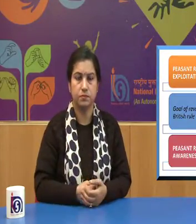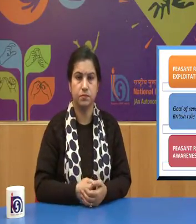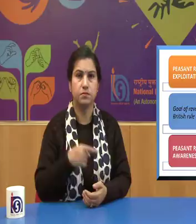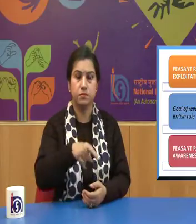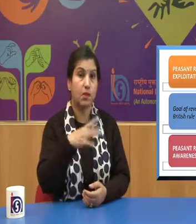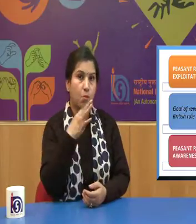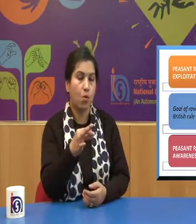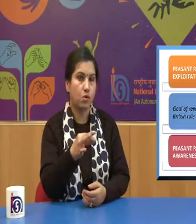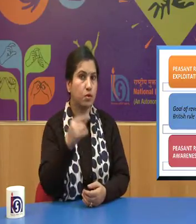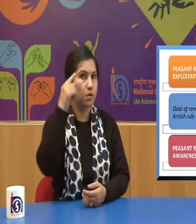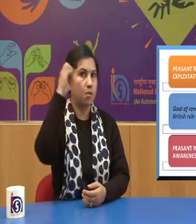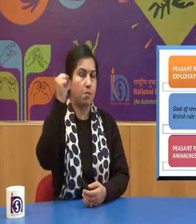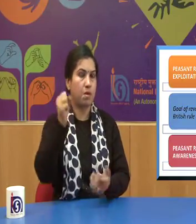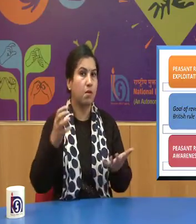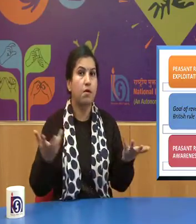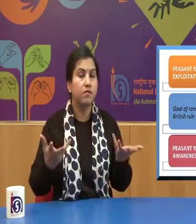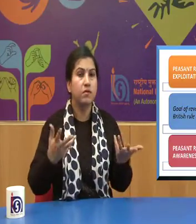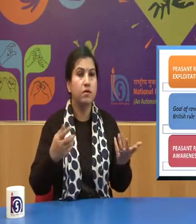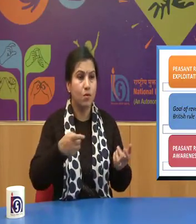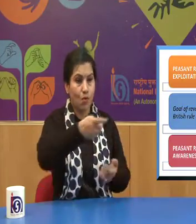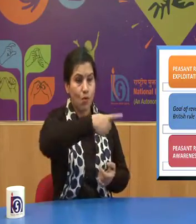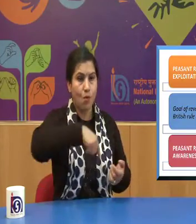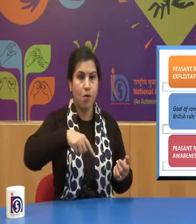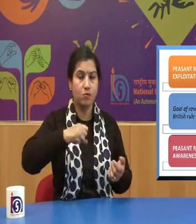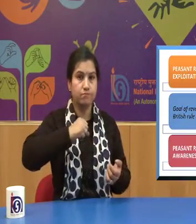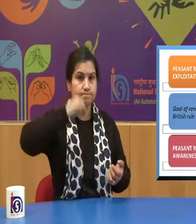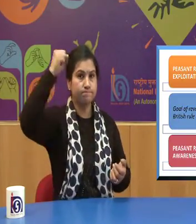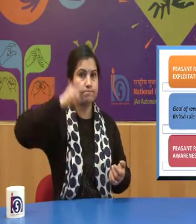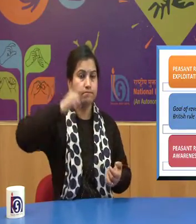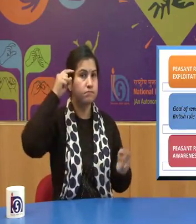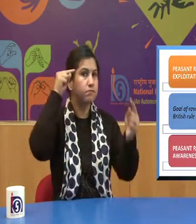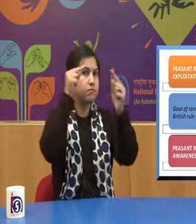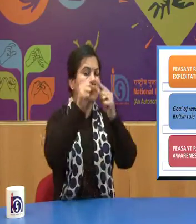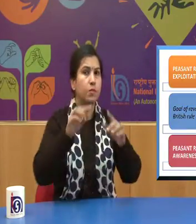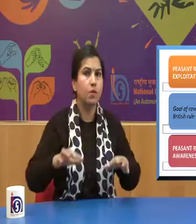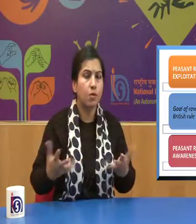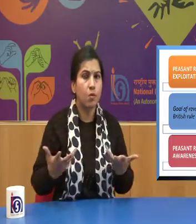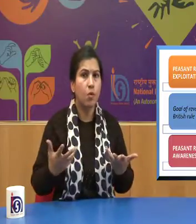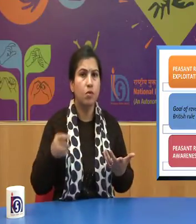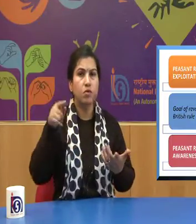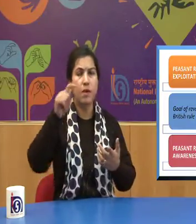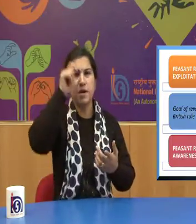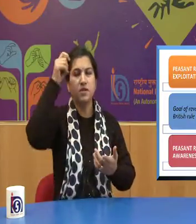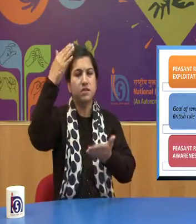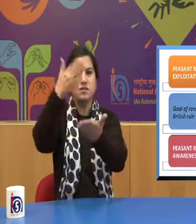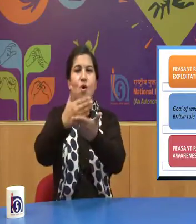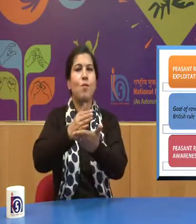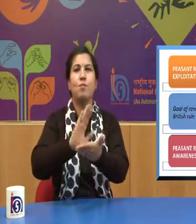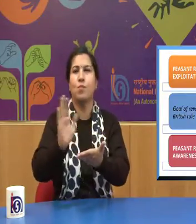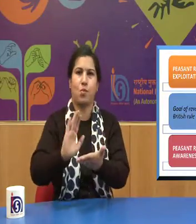It is important to remember that the goal of these revolts was not to end the British rule in